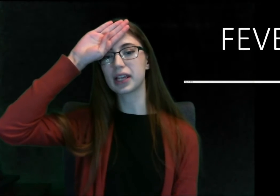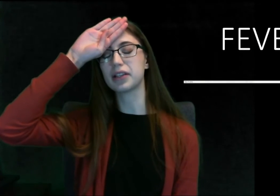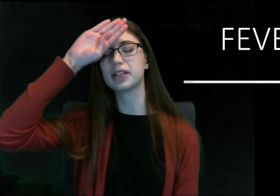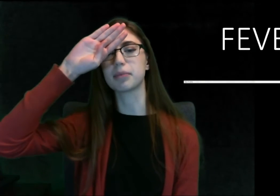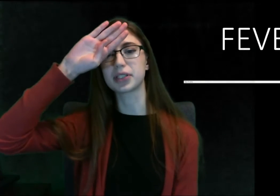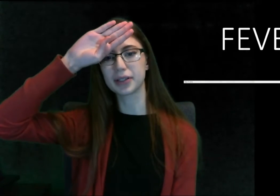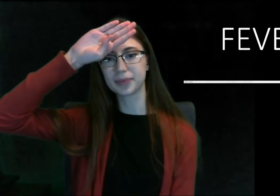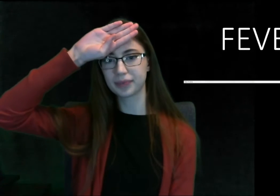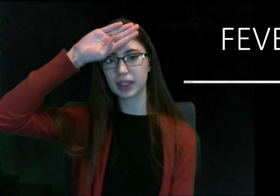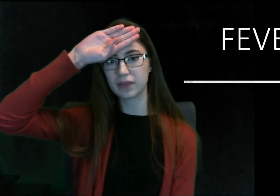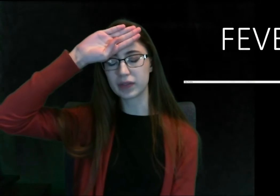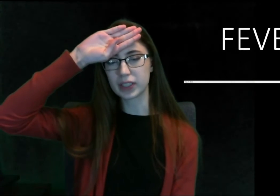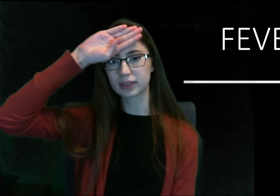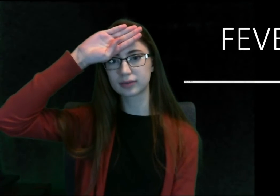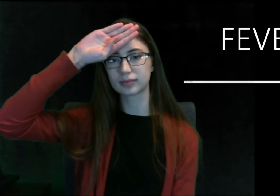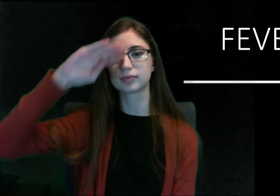your temperature. Fever.